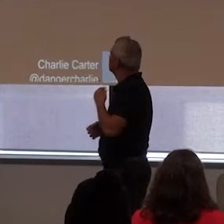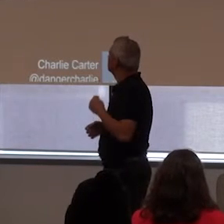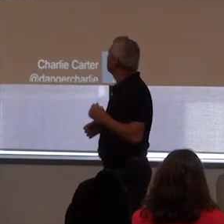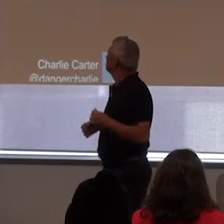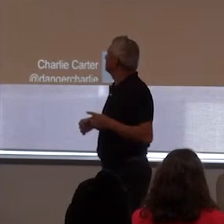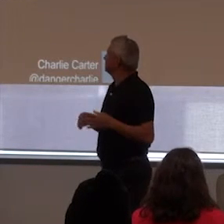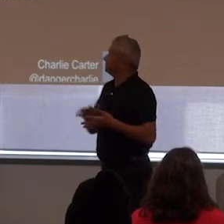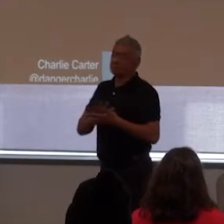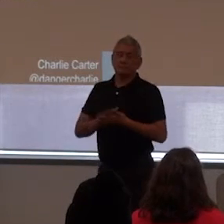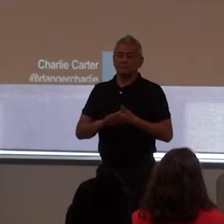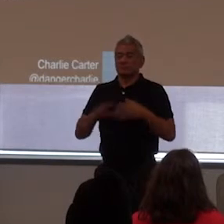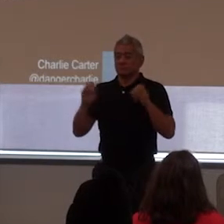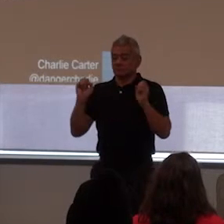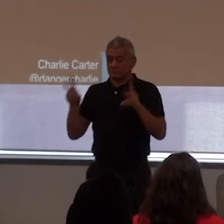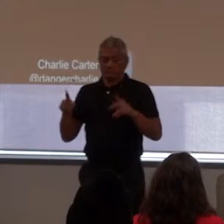Okay.